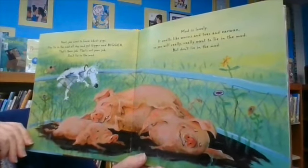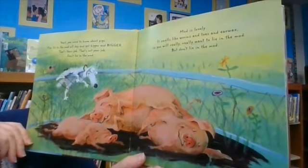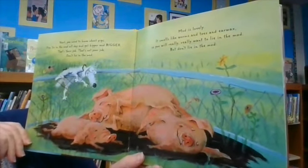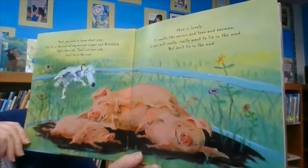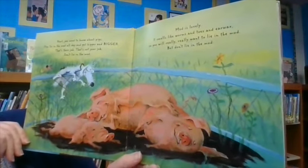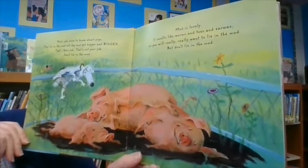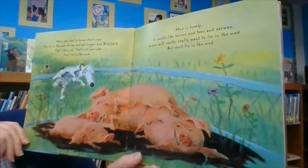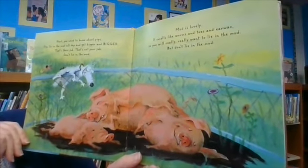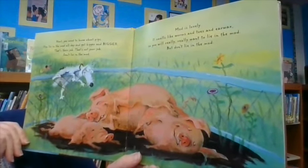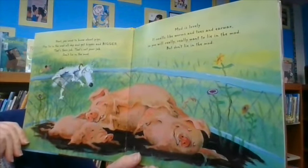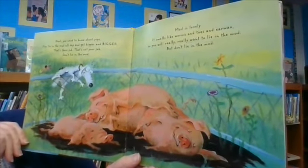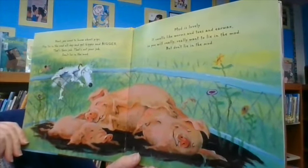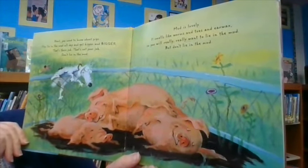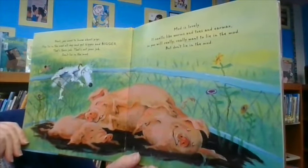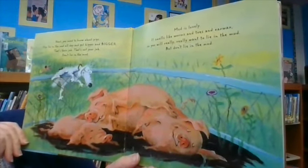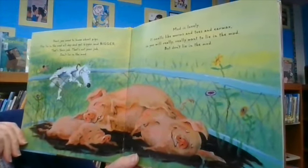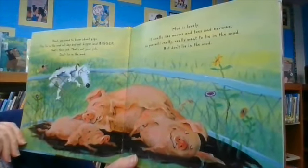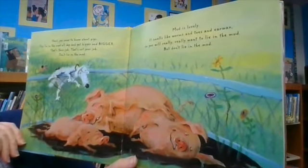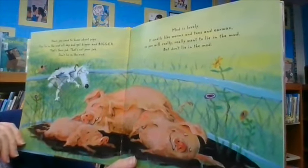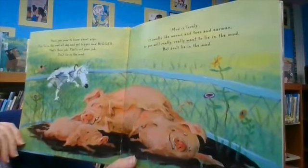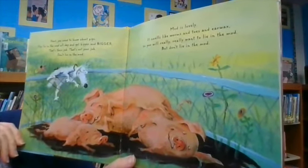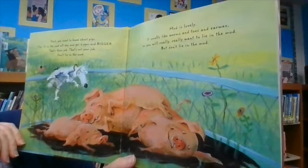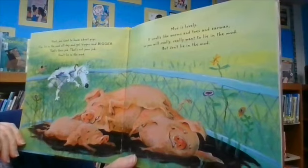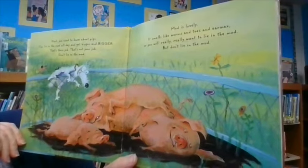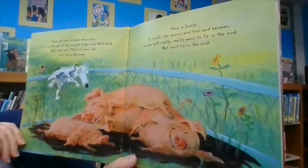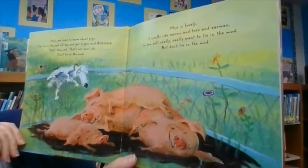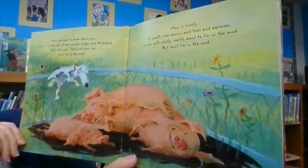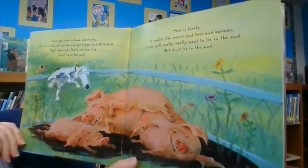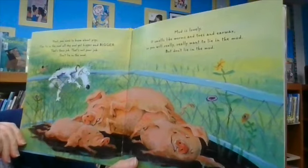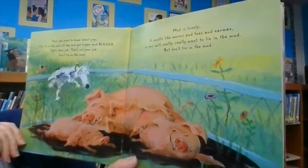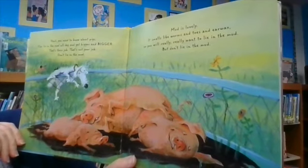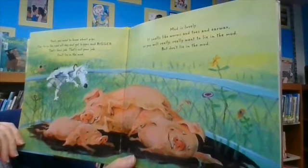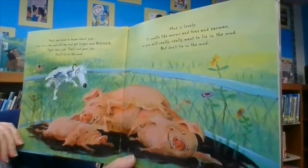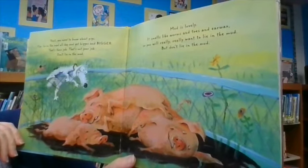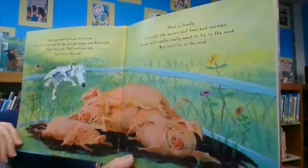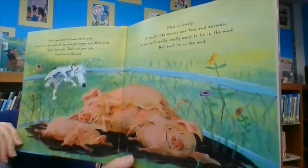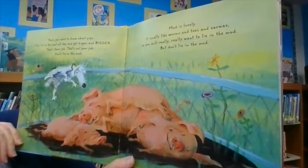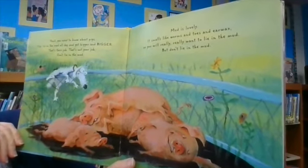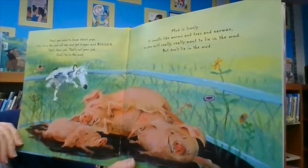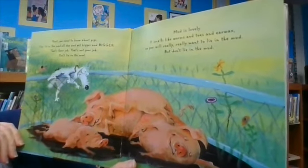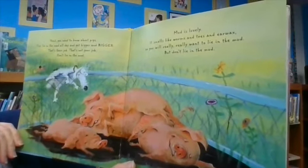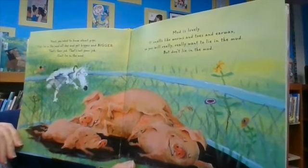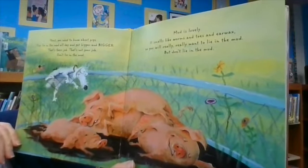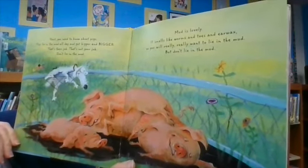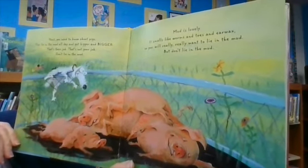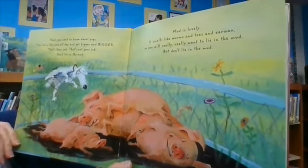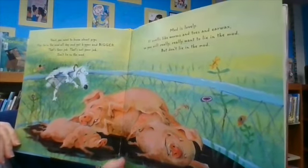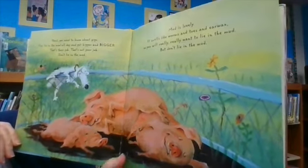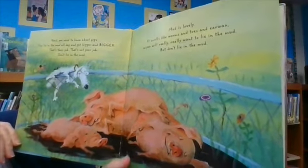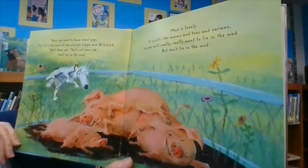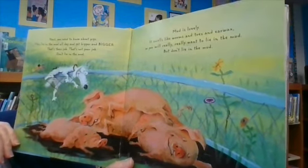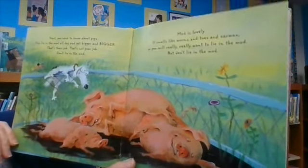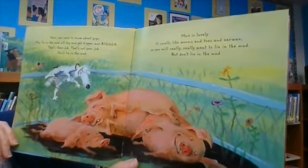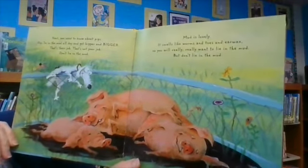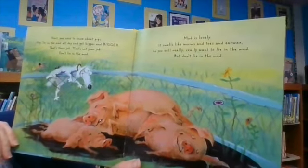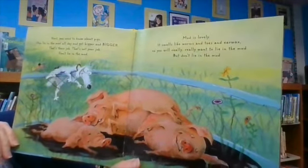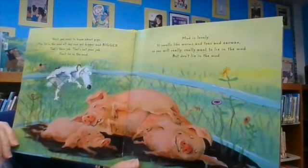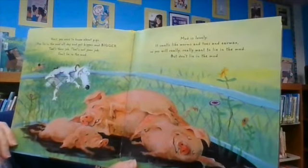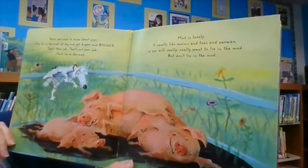smells like worms and toes and earwax. So you will really, really want to lie in the mud, but don't